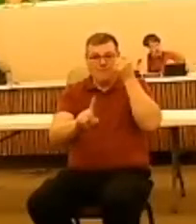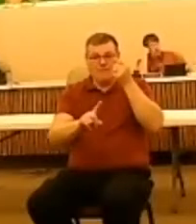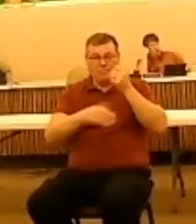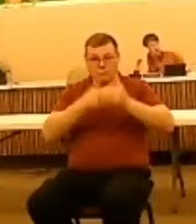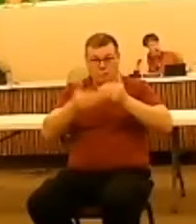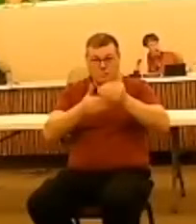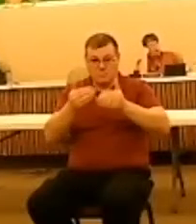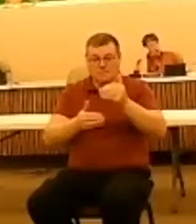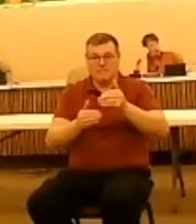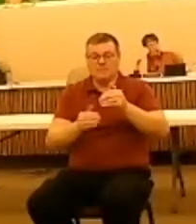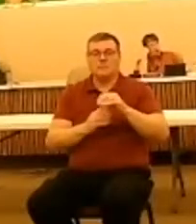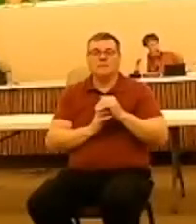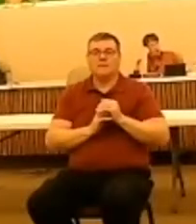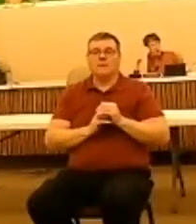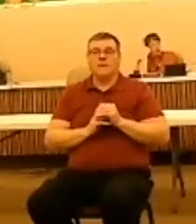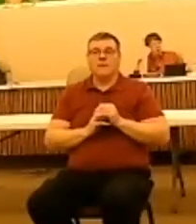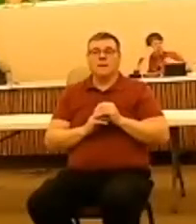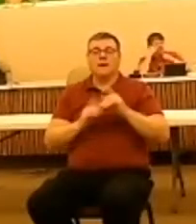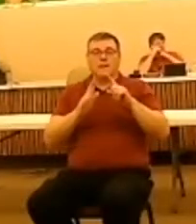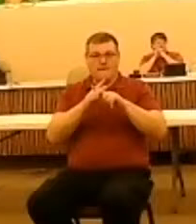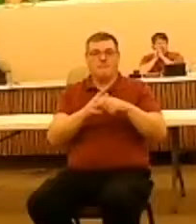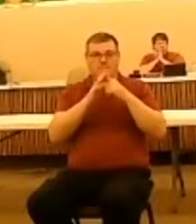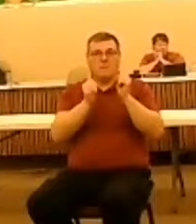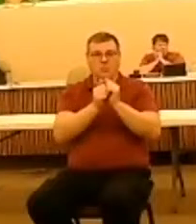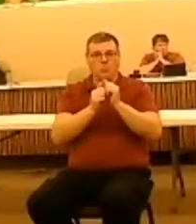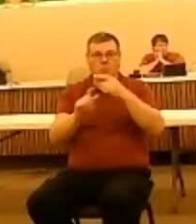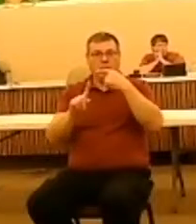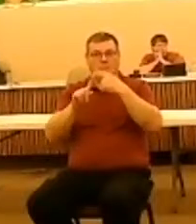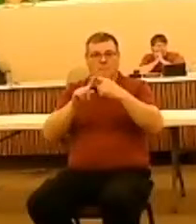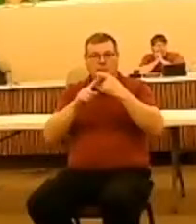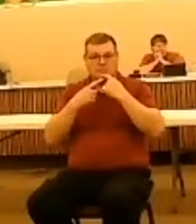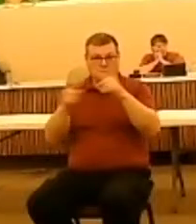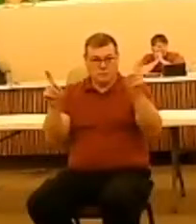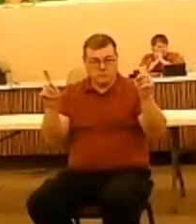It begins with a positive declaration.